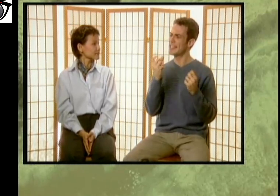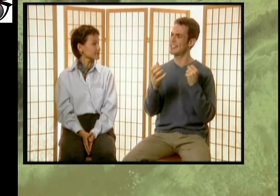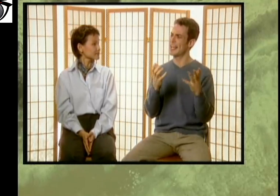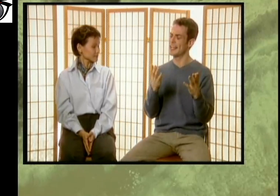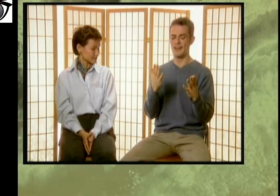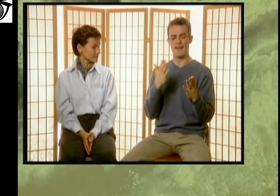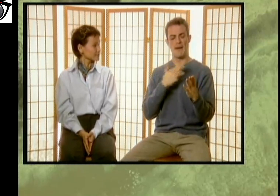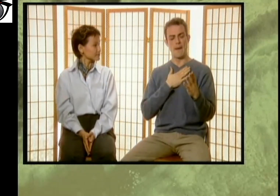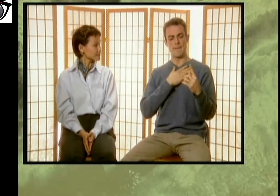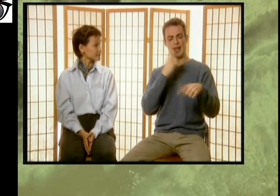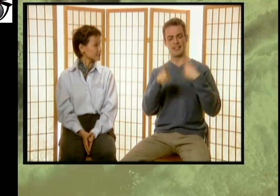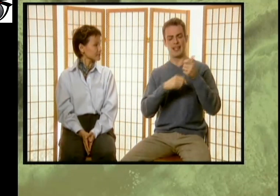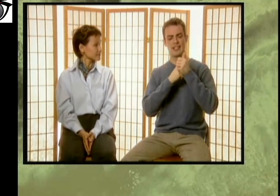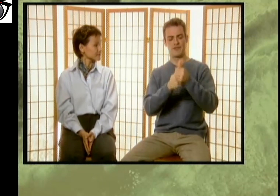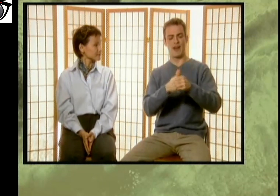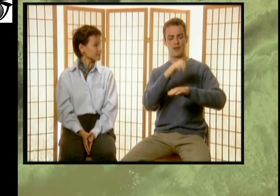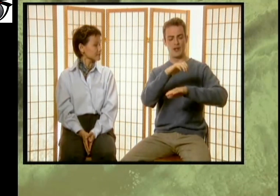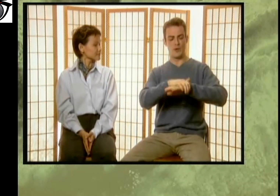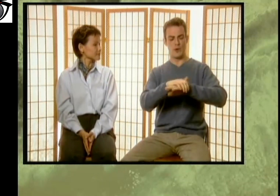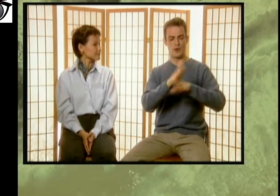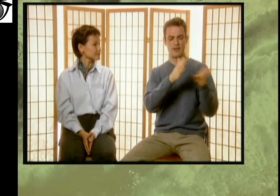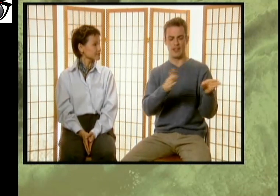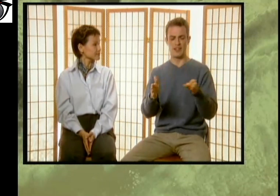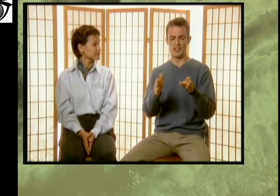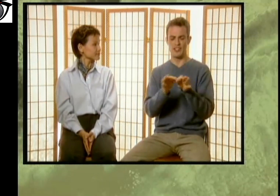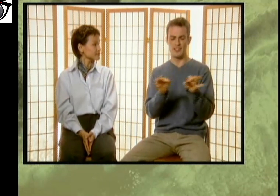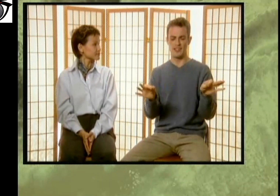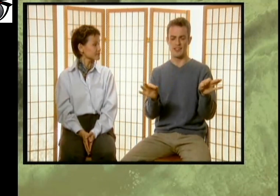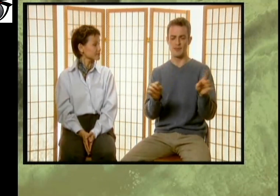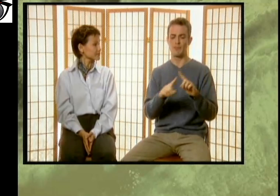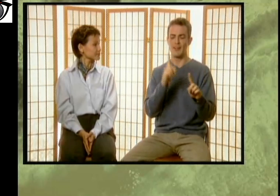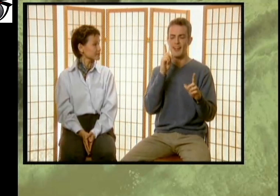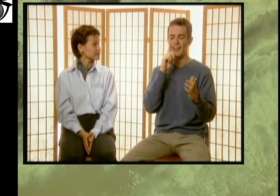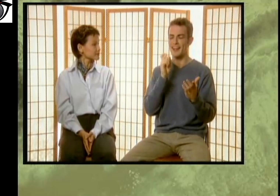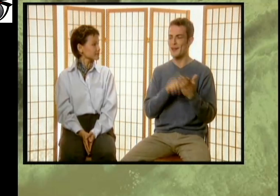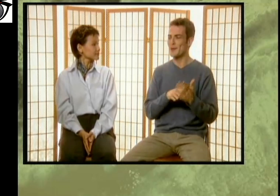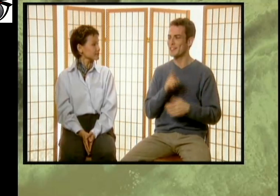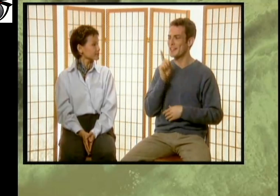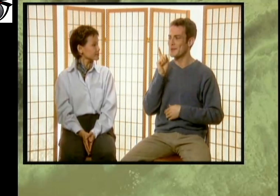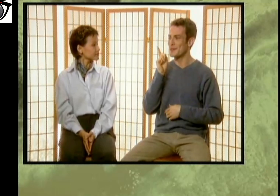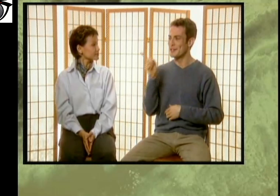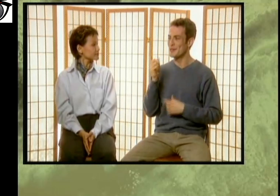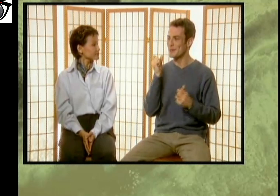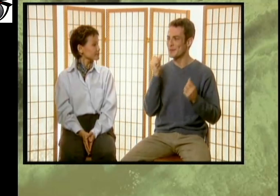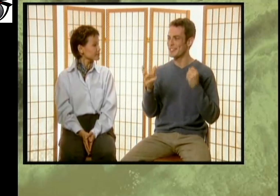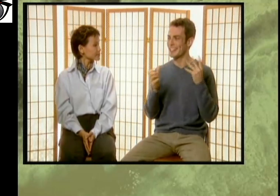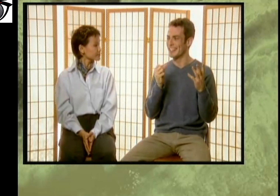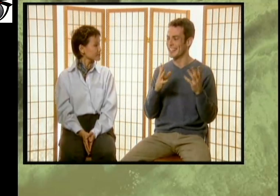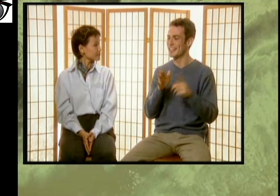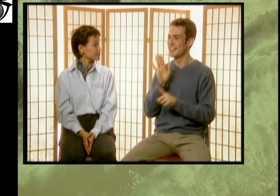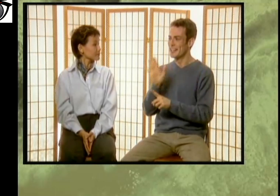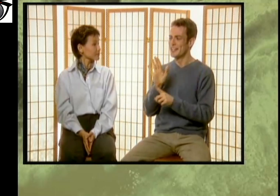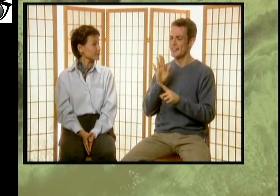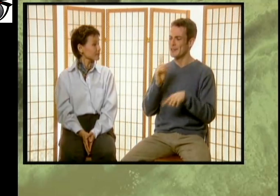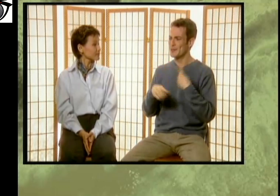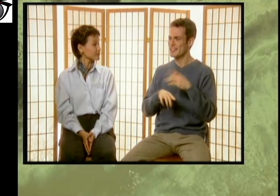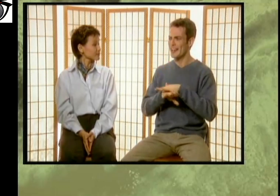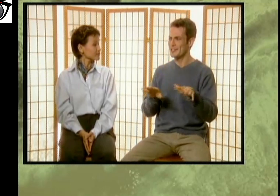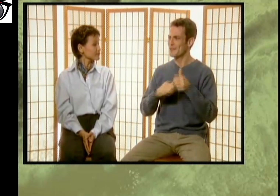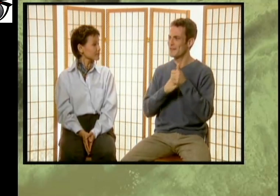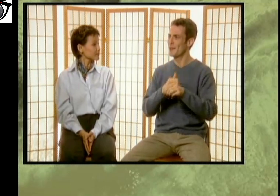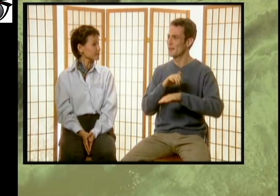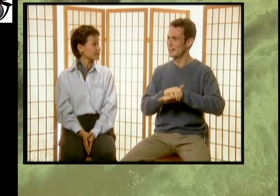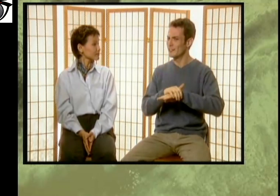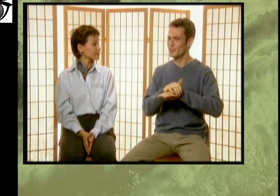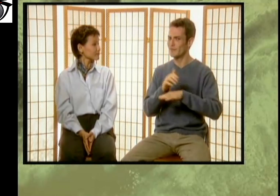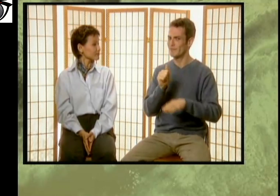Now, when I sign, my signs follow the order of English sentences, but I notice that when you sign, your